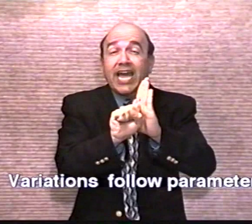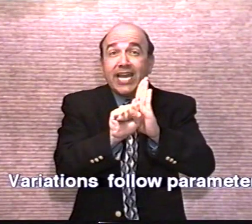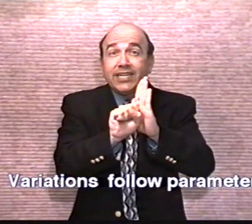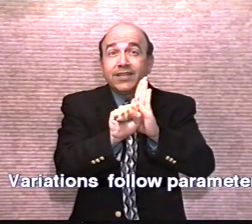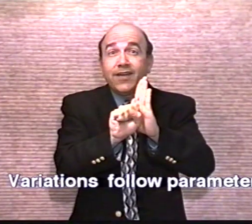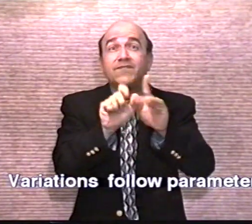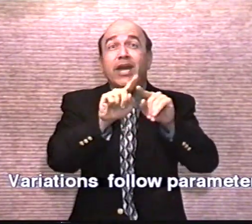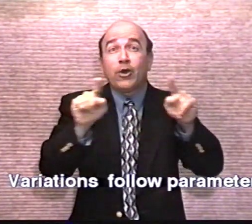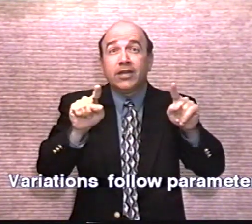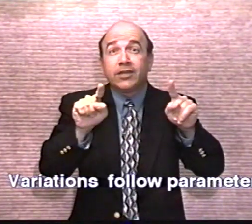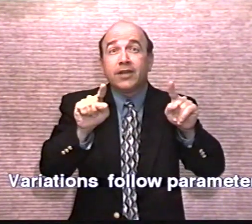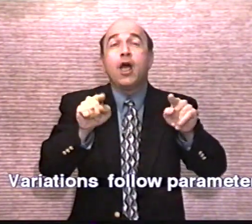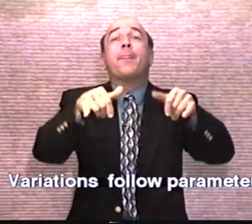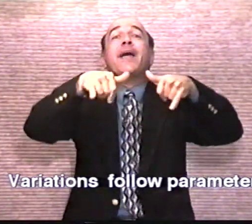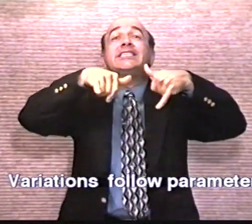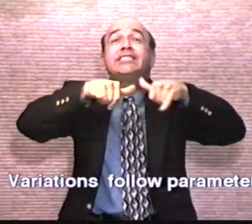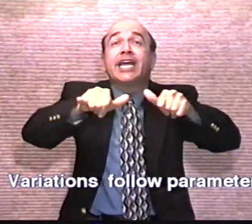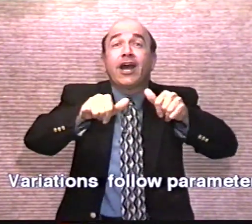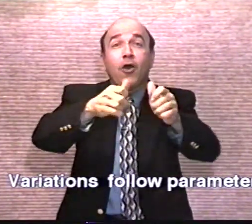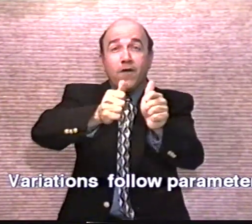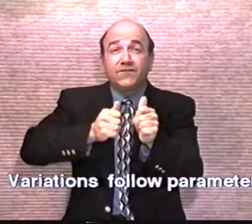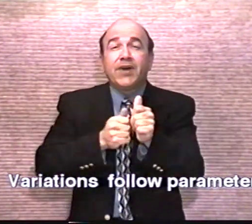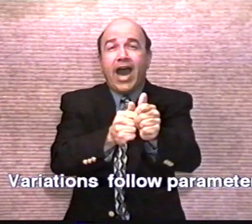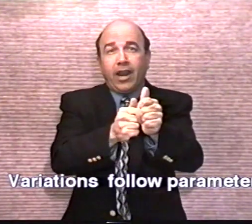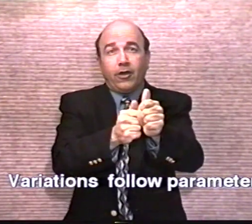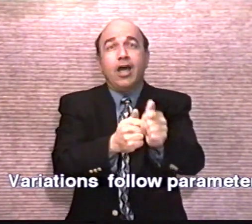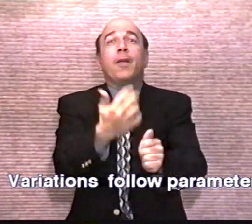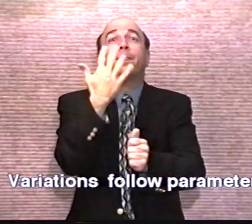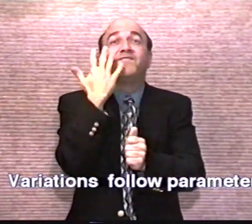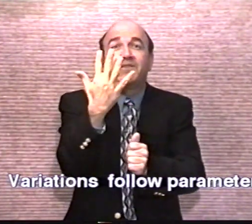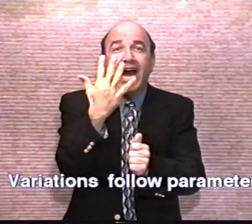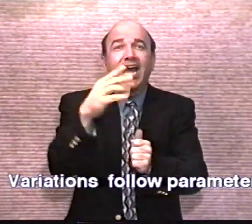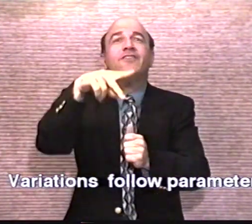State variation, they still follow the 5